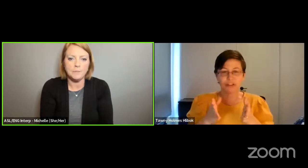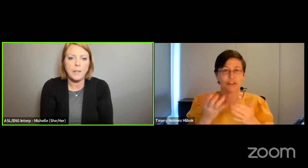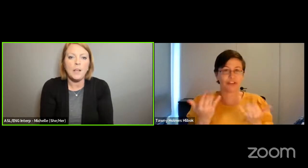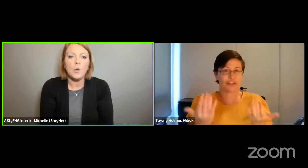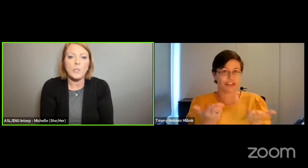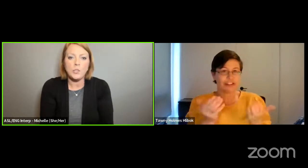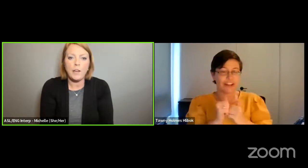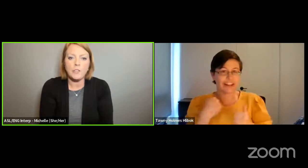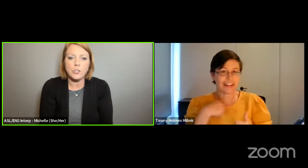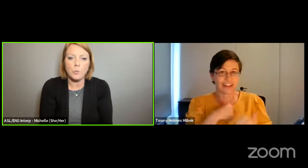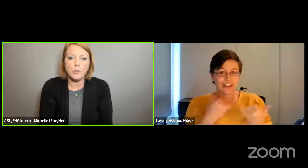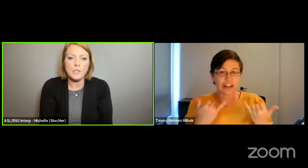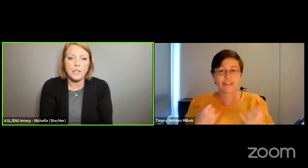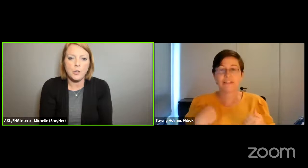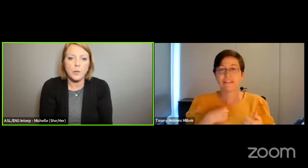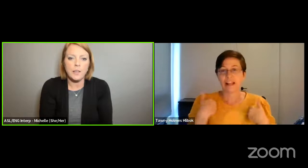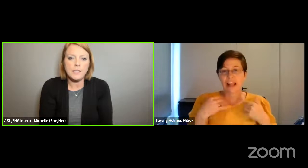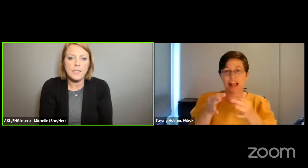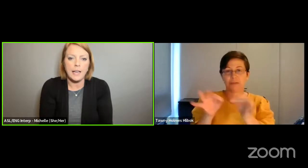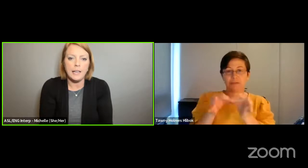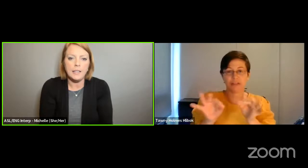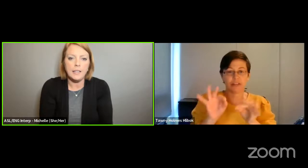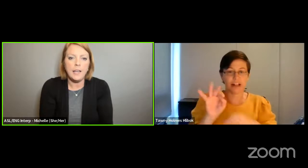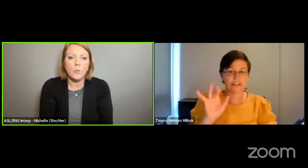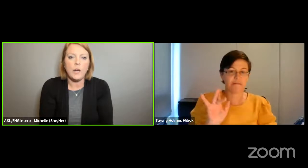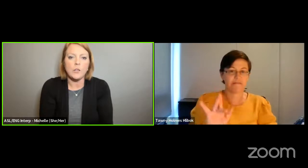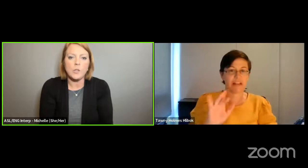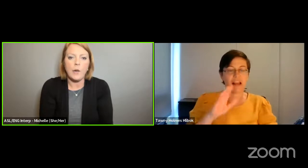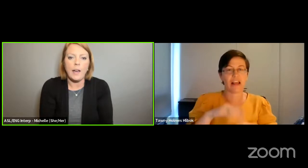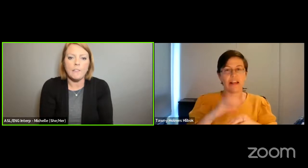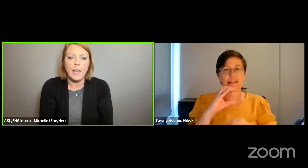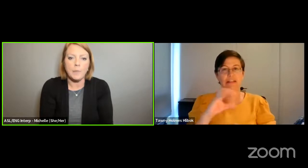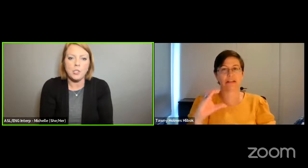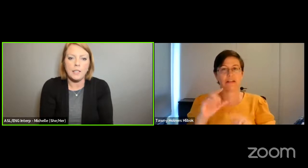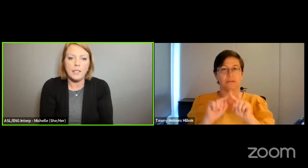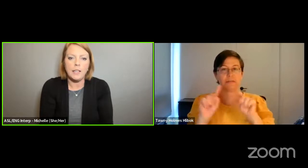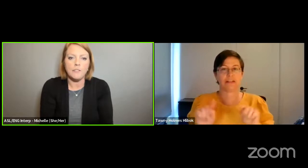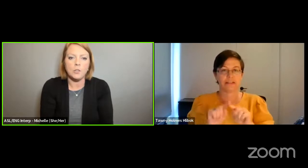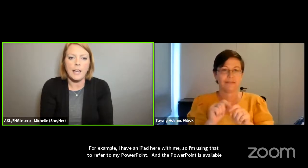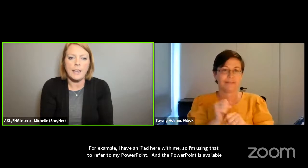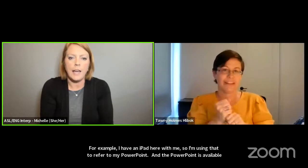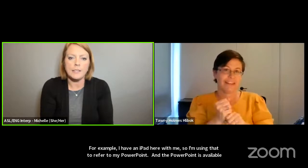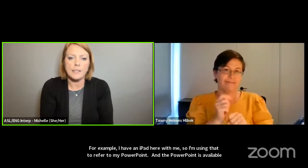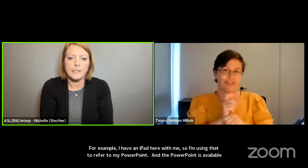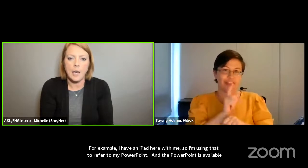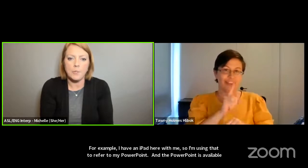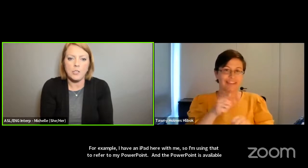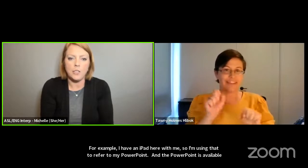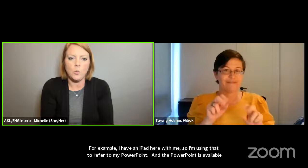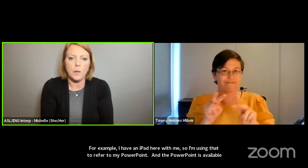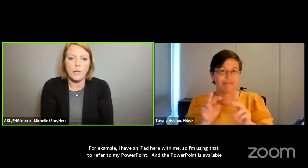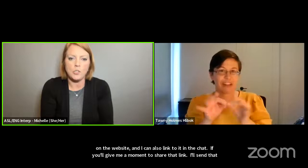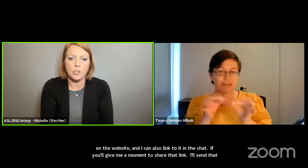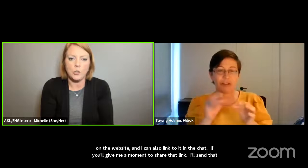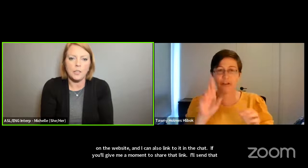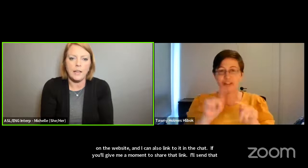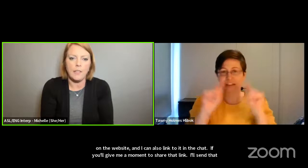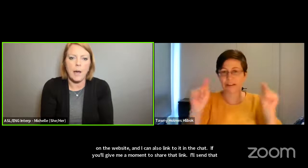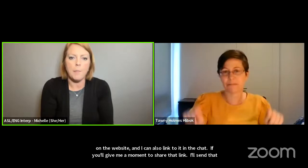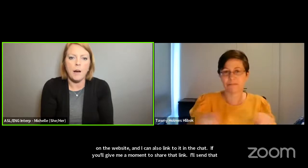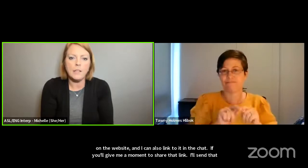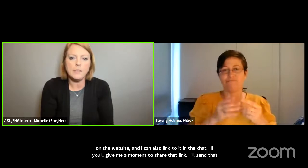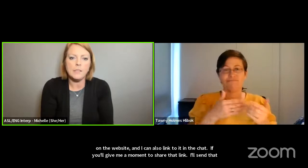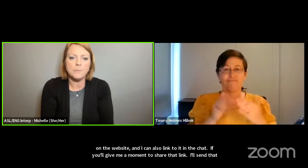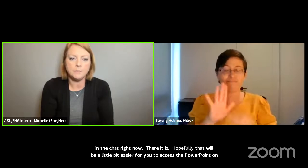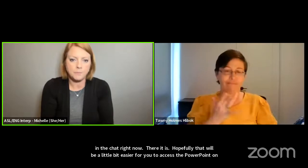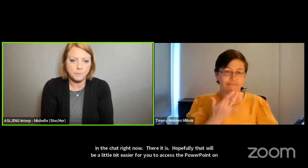your end. We do have interpreters here with us today. We also have captioning. If you'd like access to captioning, you'll want to make sure you click